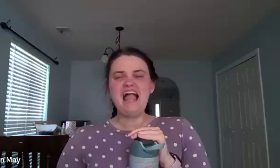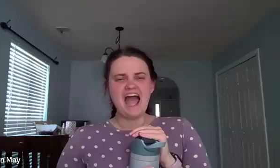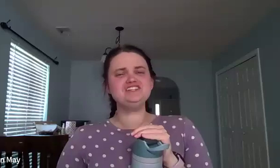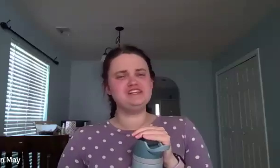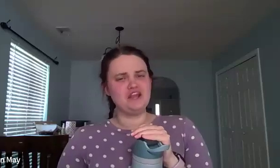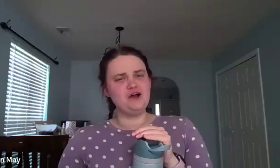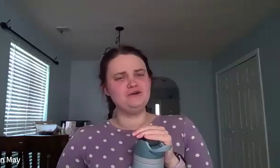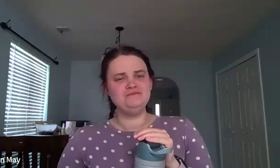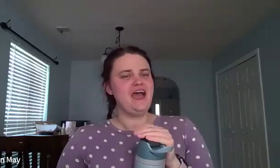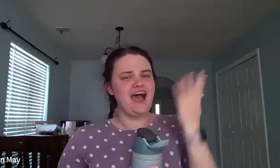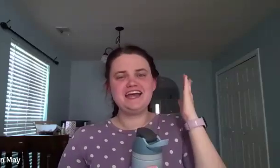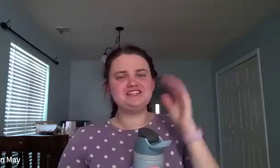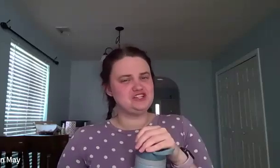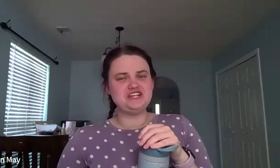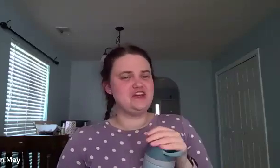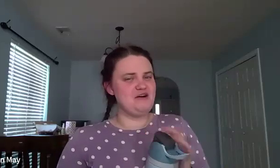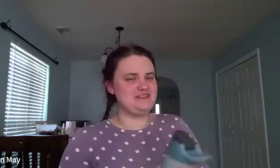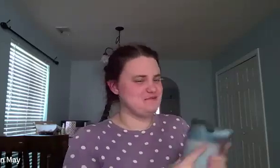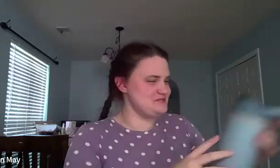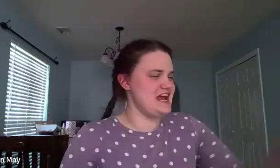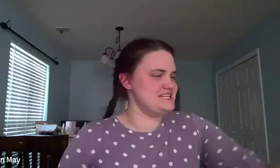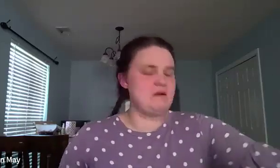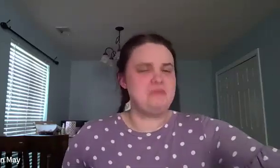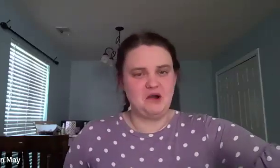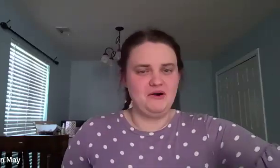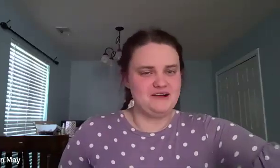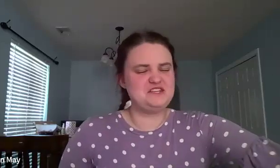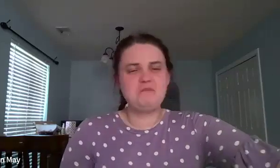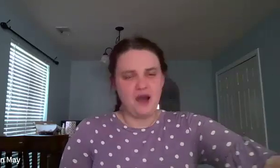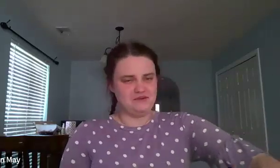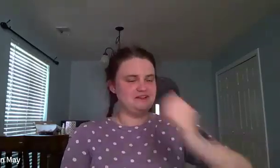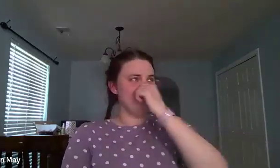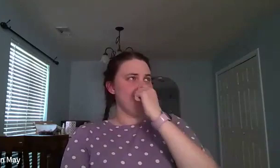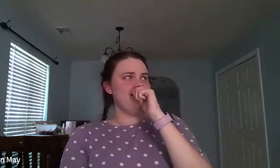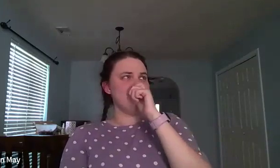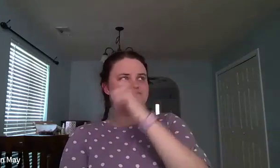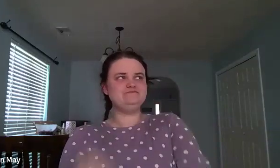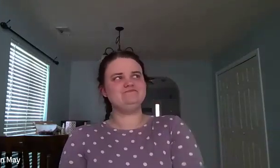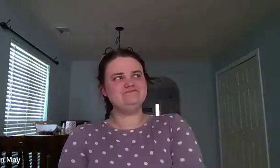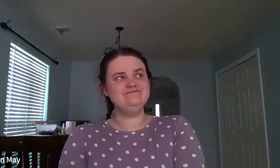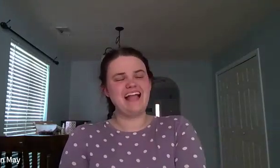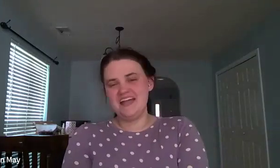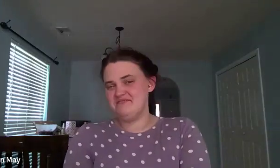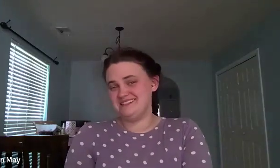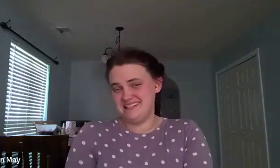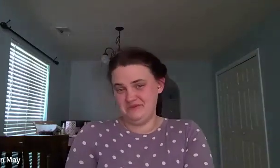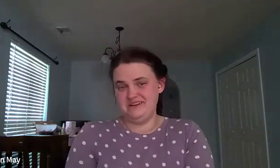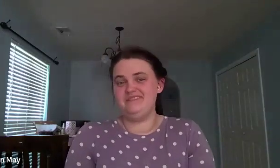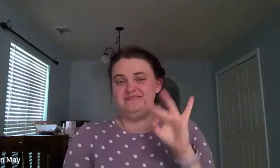I should have known. That someone was going to ask about pickleball. It's so popular. I have not seen one. I've seen